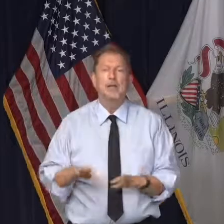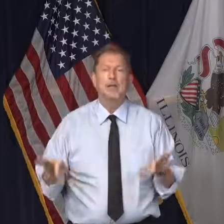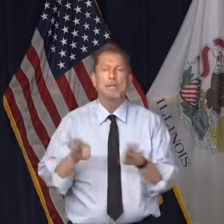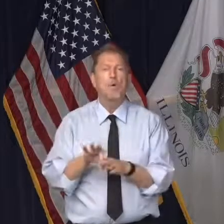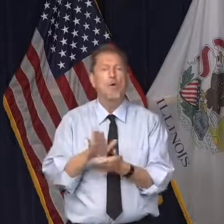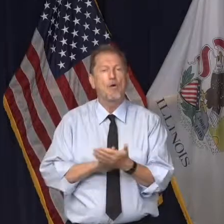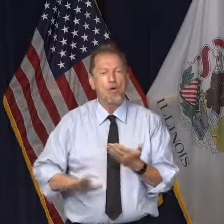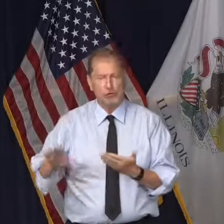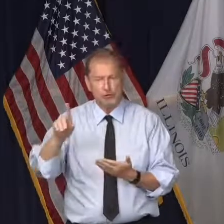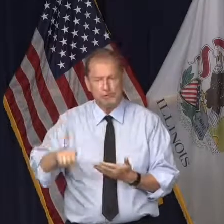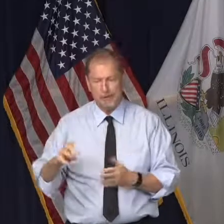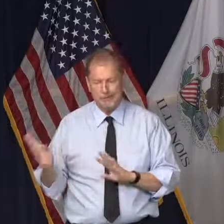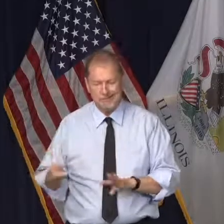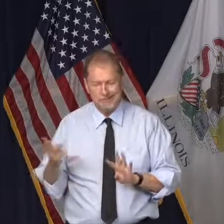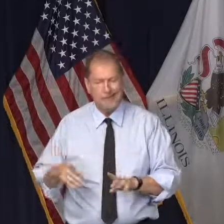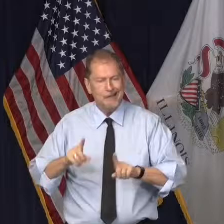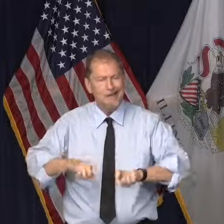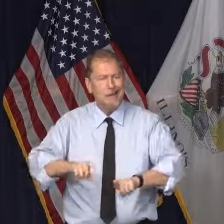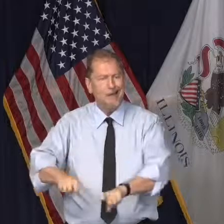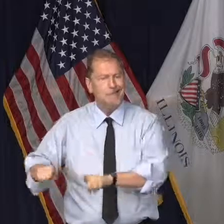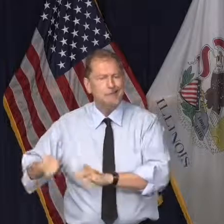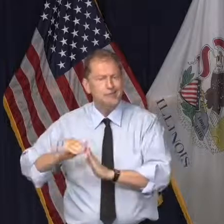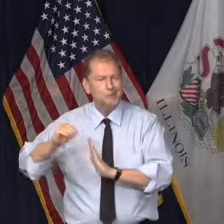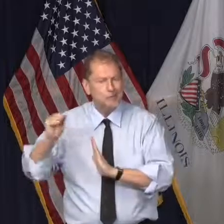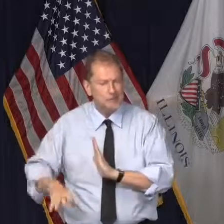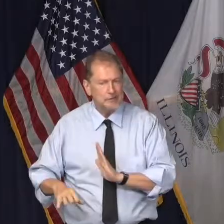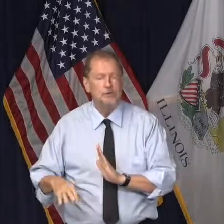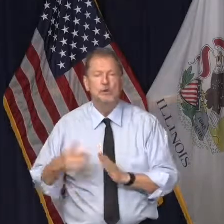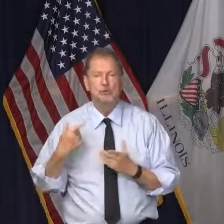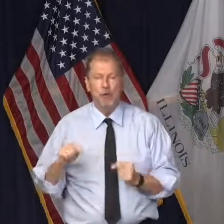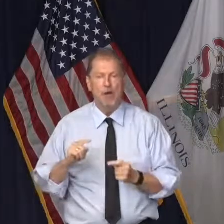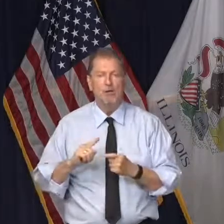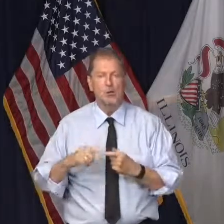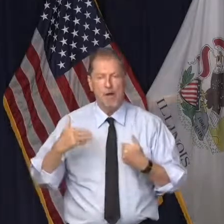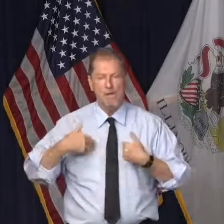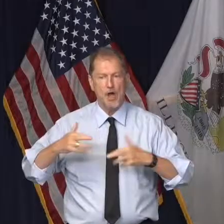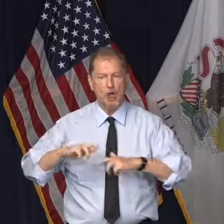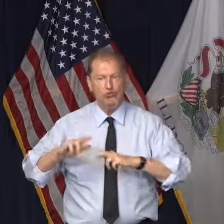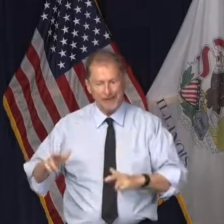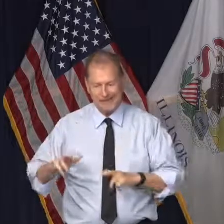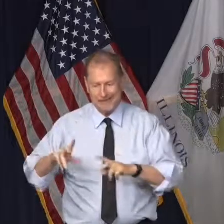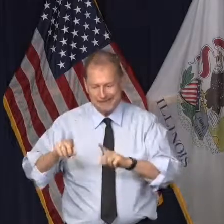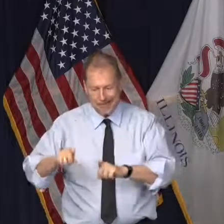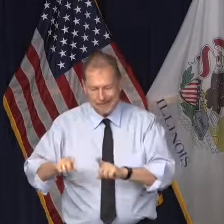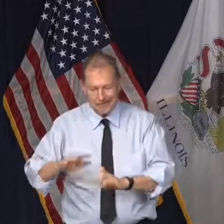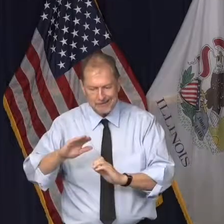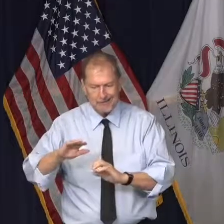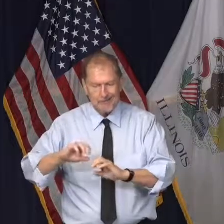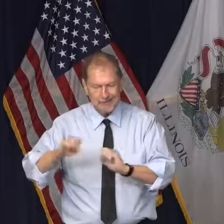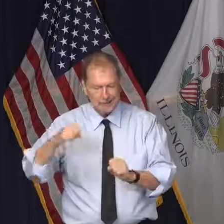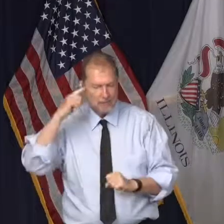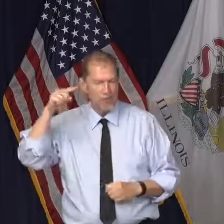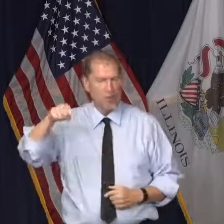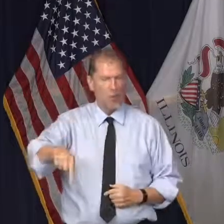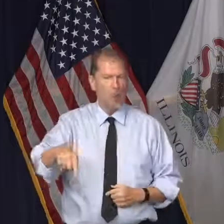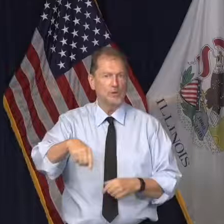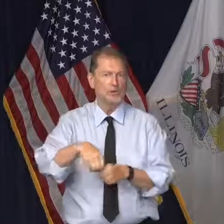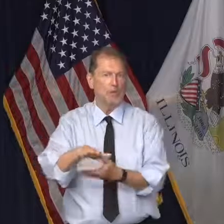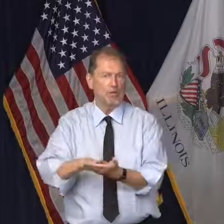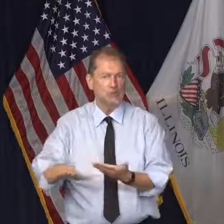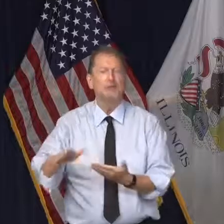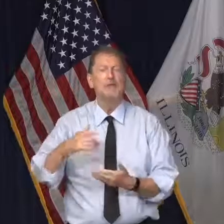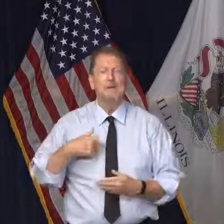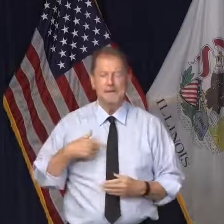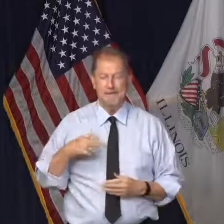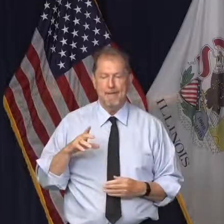regular basis, and we're trying to provide the resources that are necessary for colleges to do that. I've been in touch with the leadership of